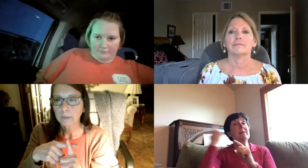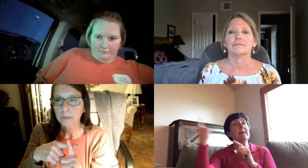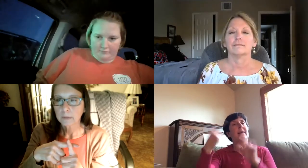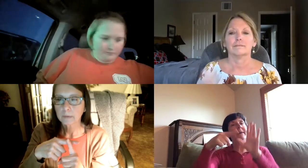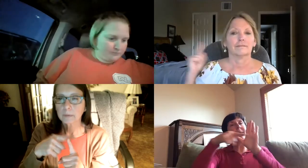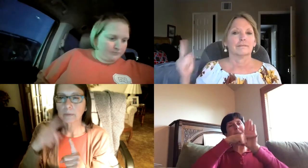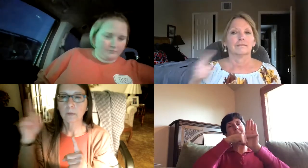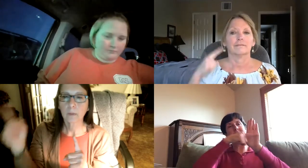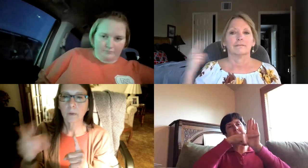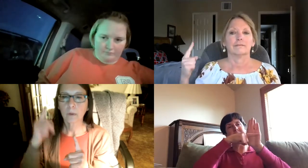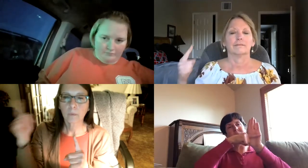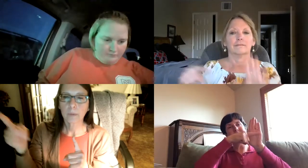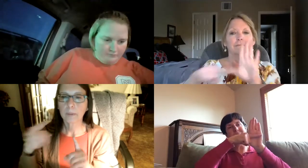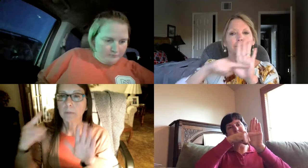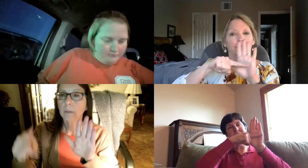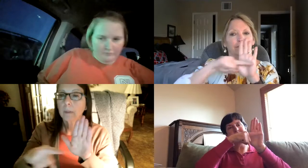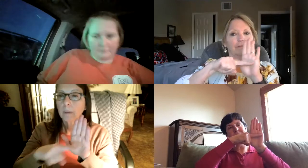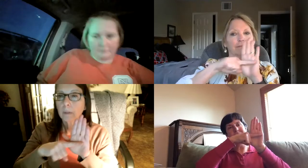Always negative.